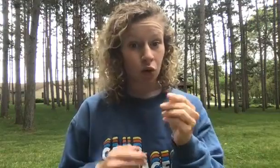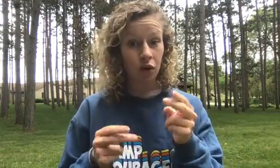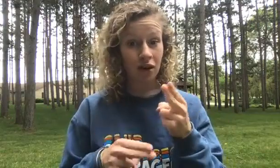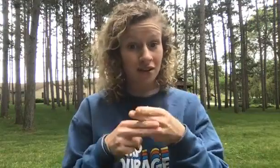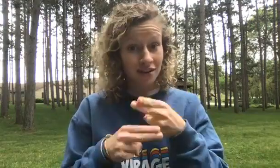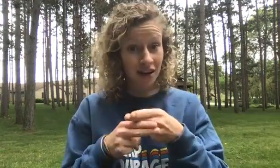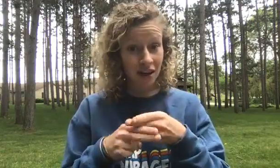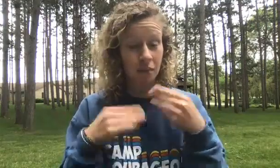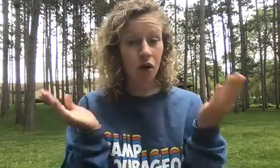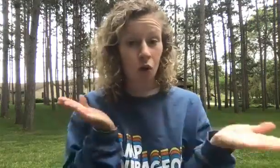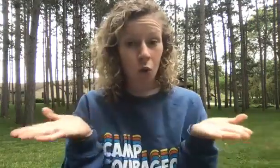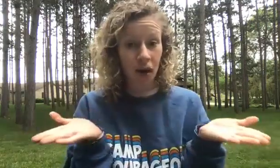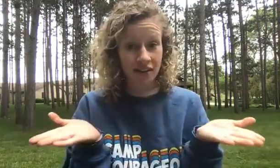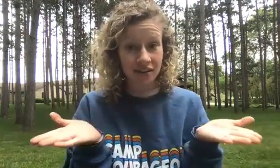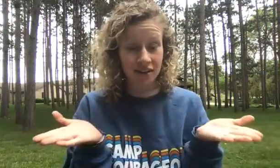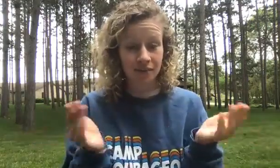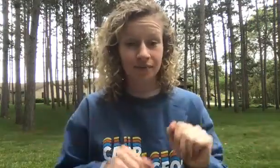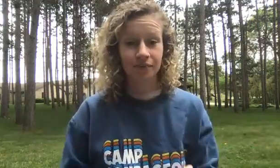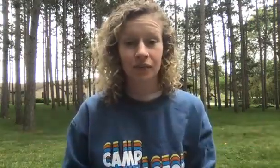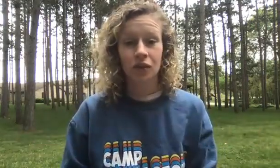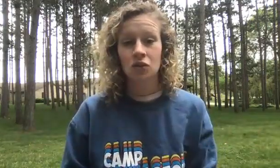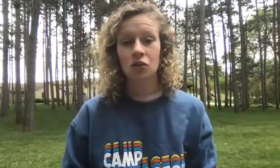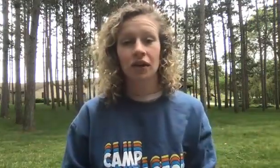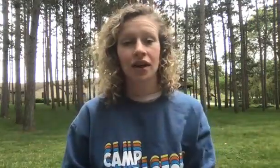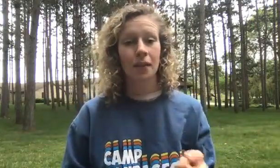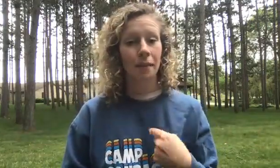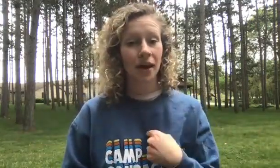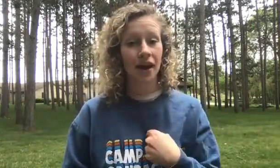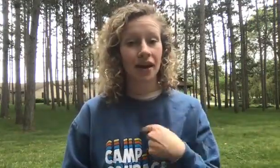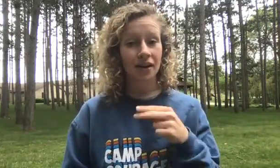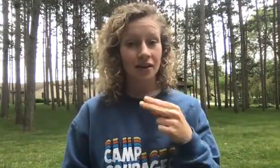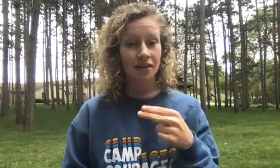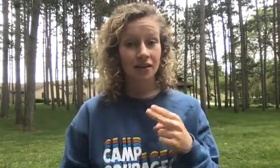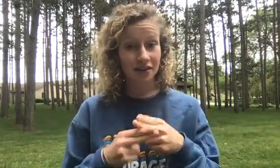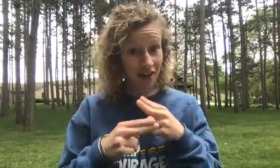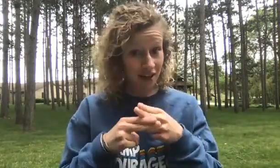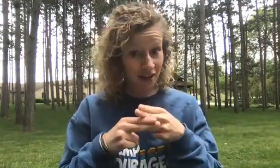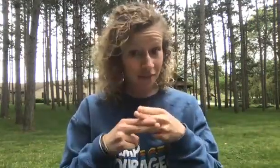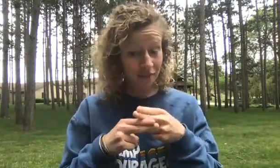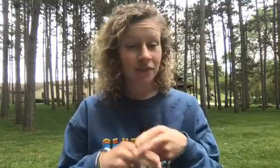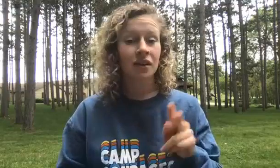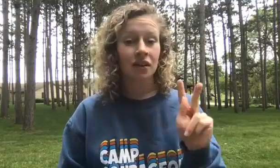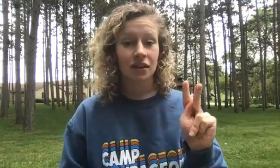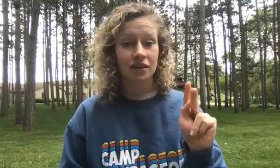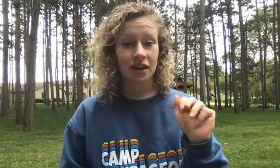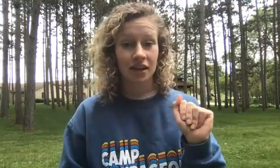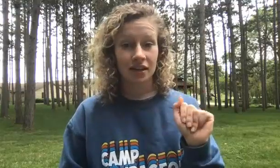Your name, what? So again, my name is Katie.